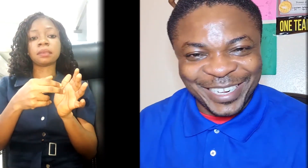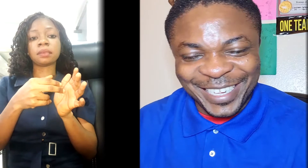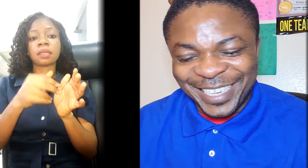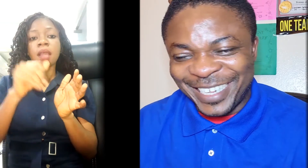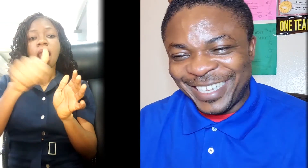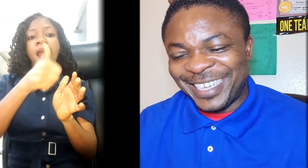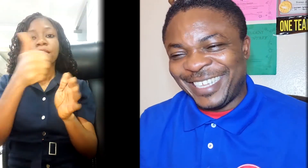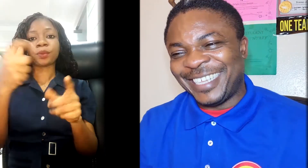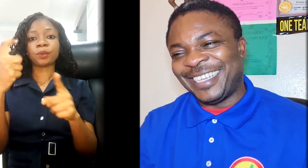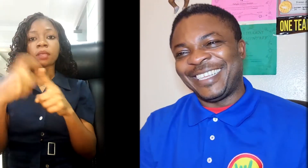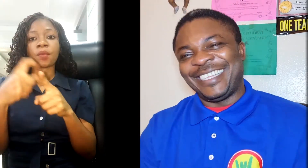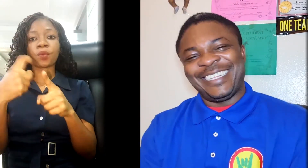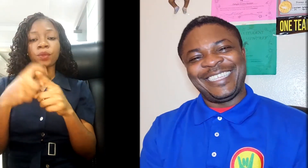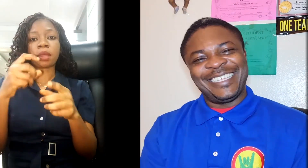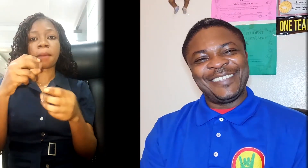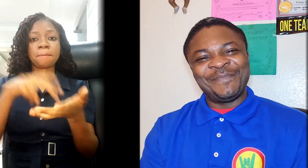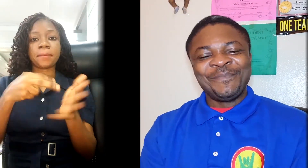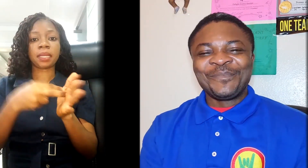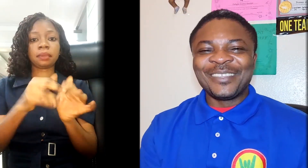synonyms to her.